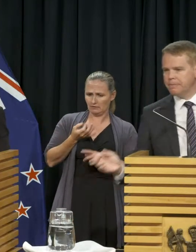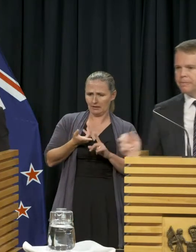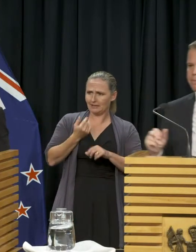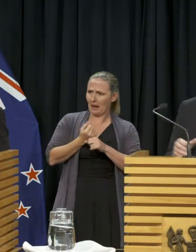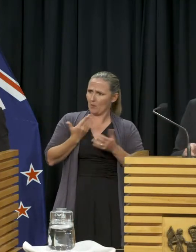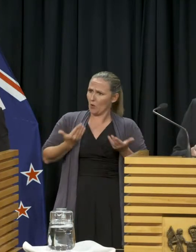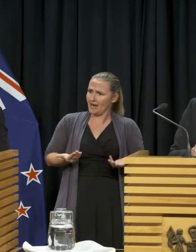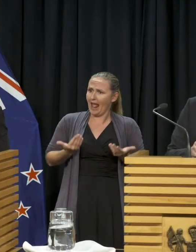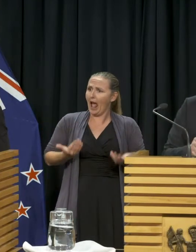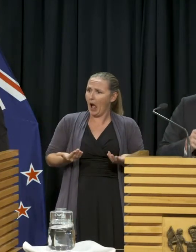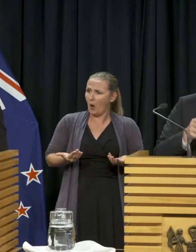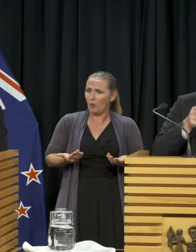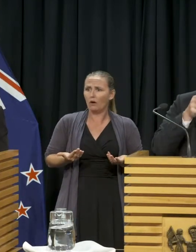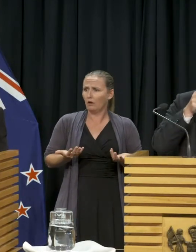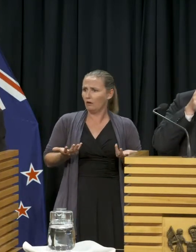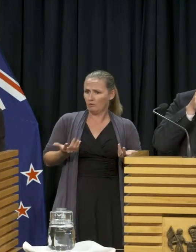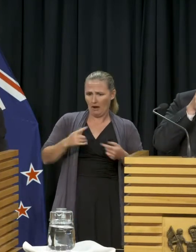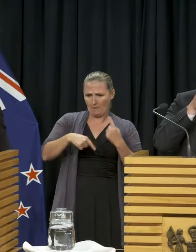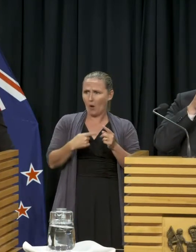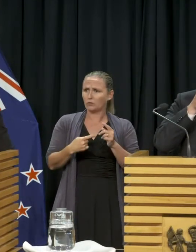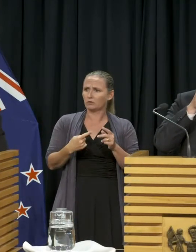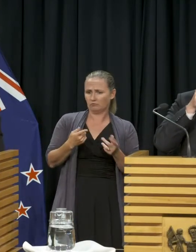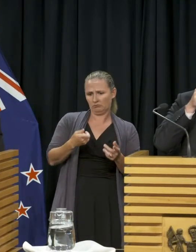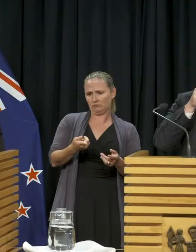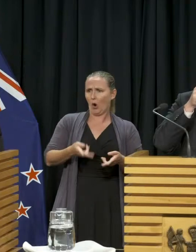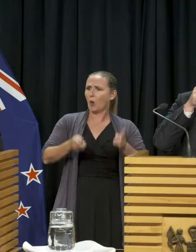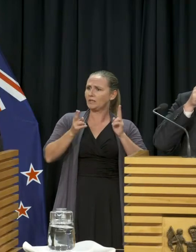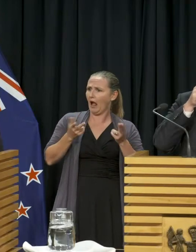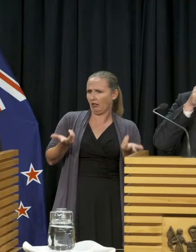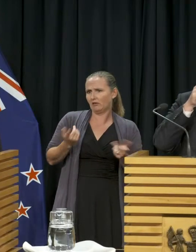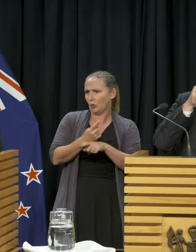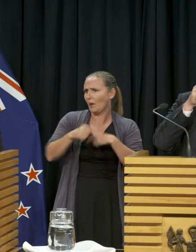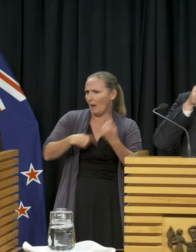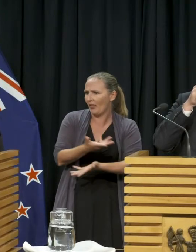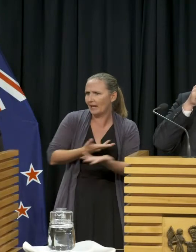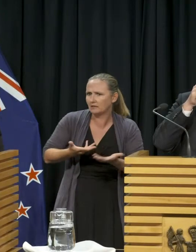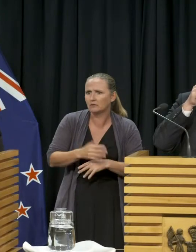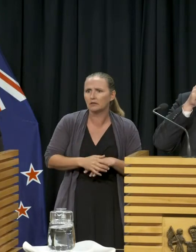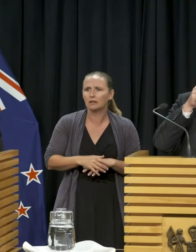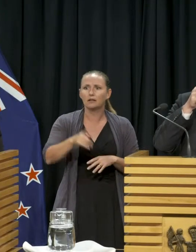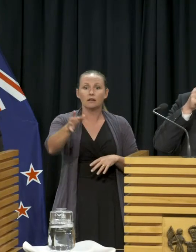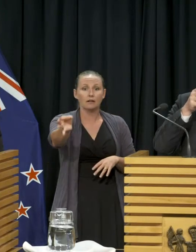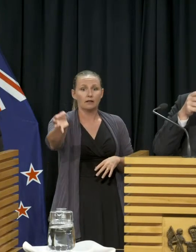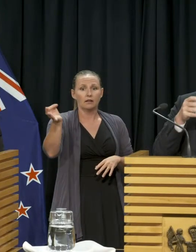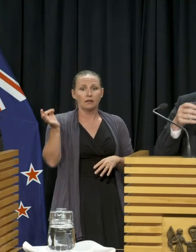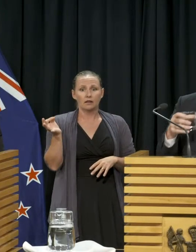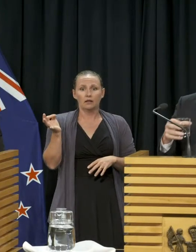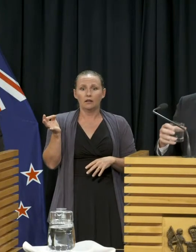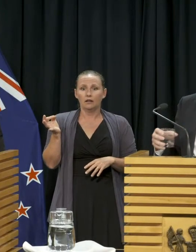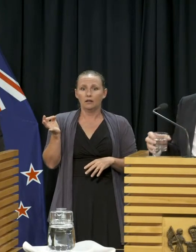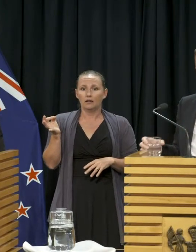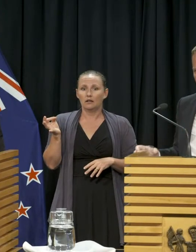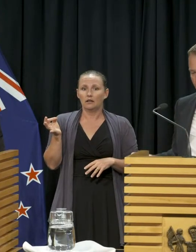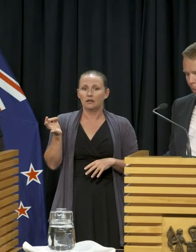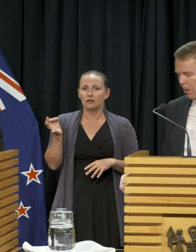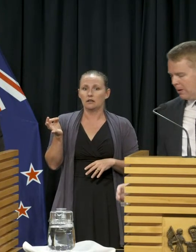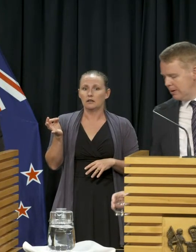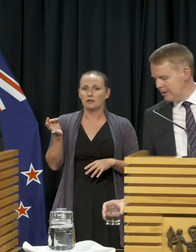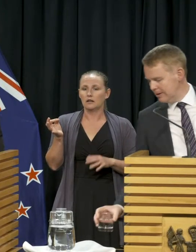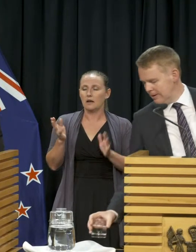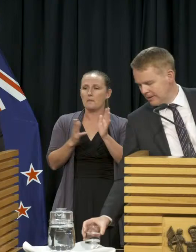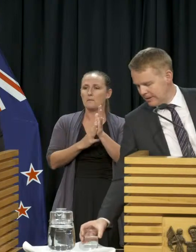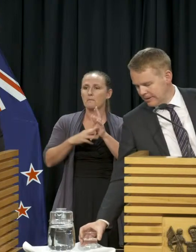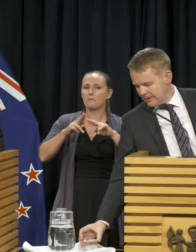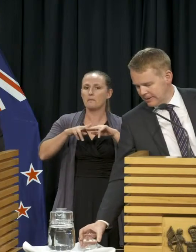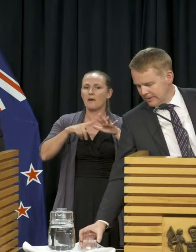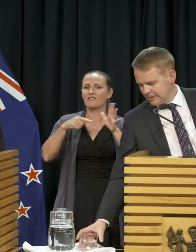or not obligations have been met. The Ministry of Foreign Affairs and Trade, they've been issuing permits for companies to export weapons